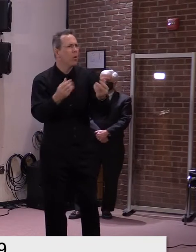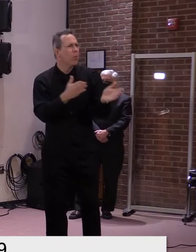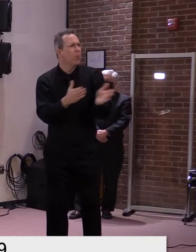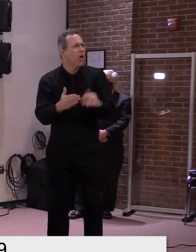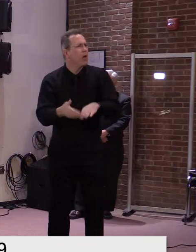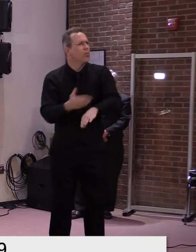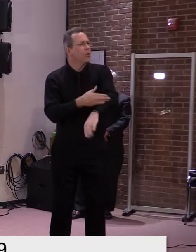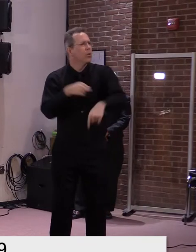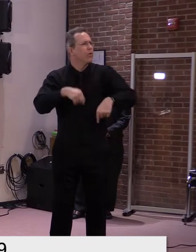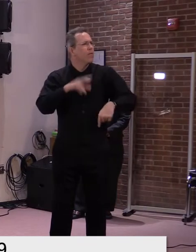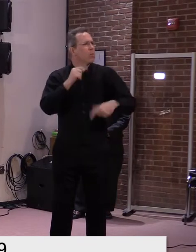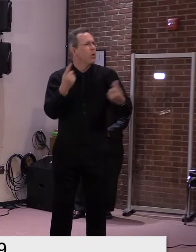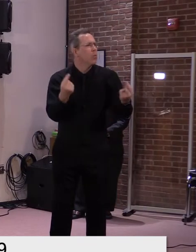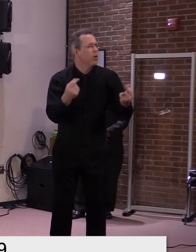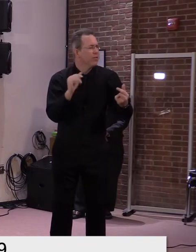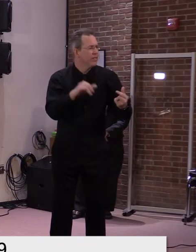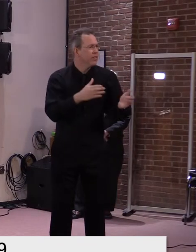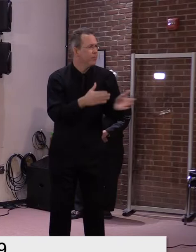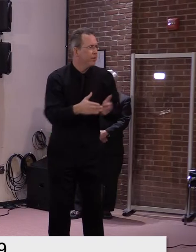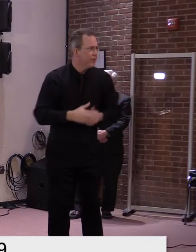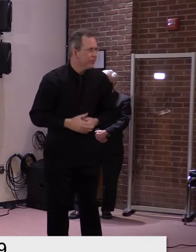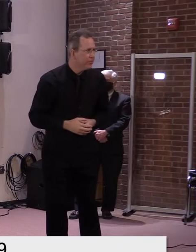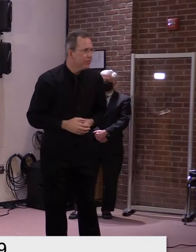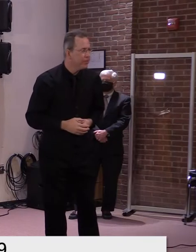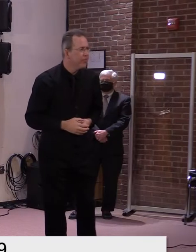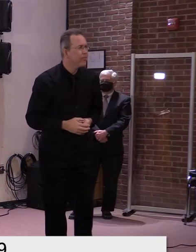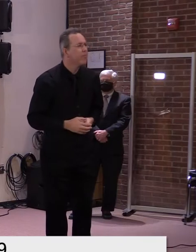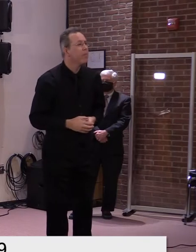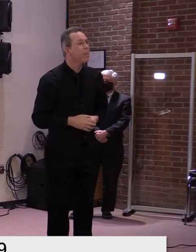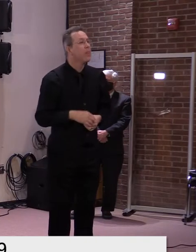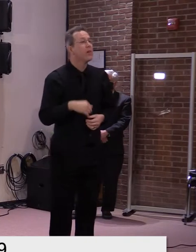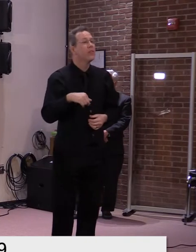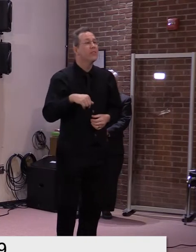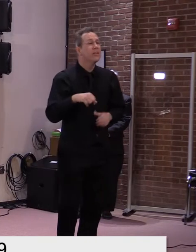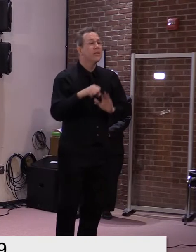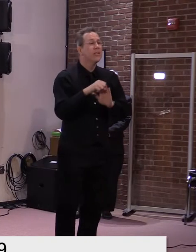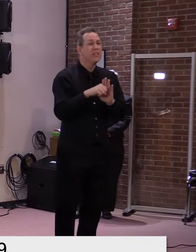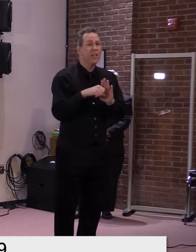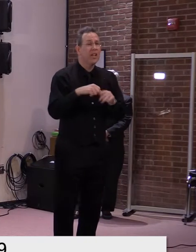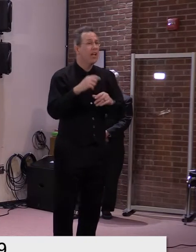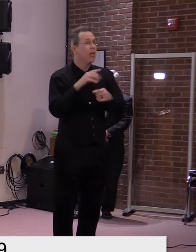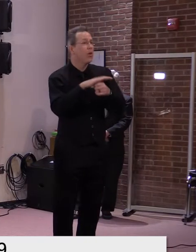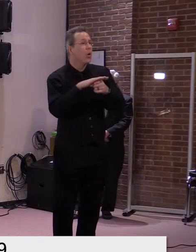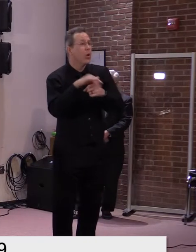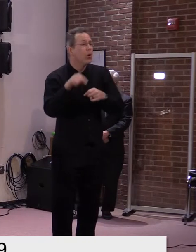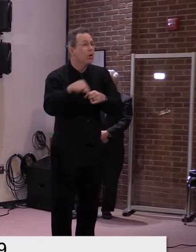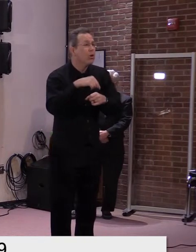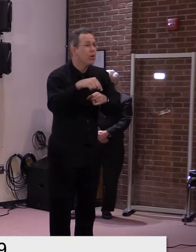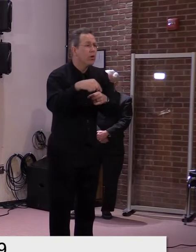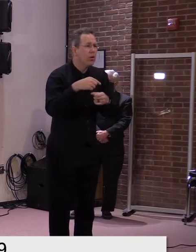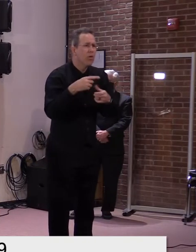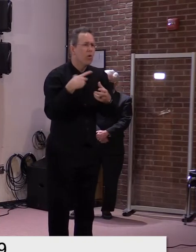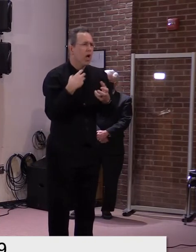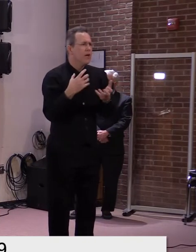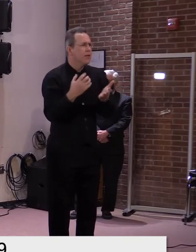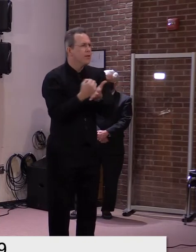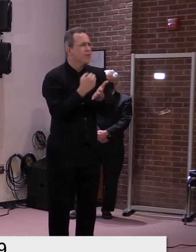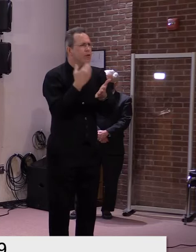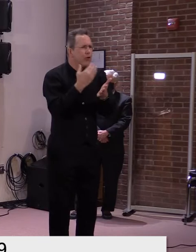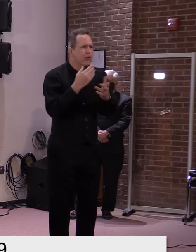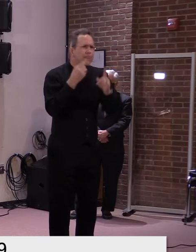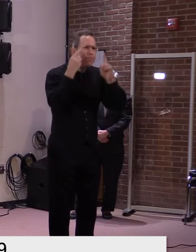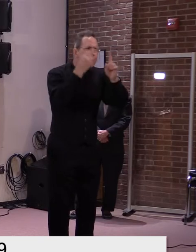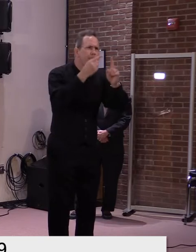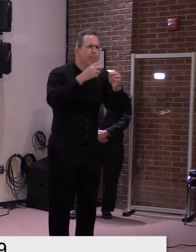run. This state and local money provides some meaningful opportunities to continue to build